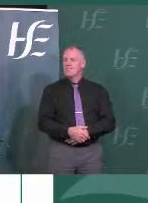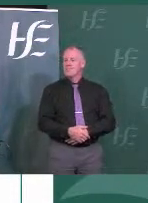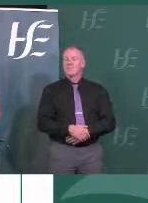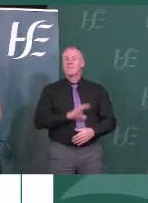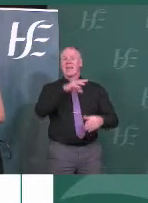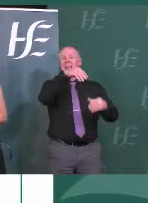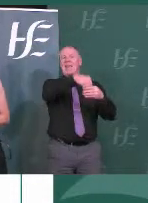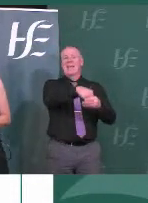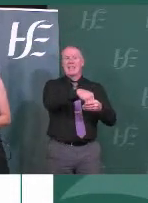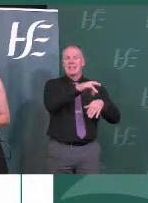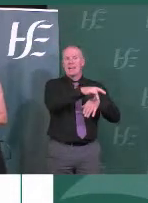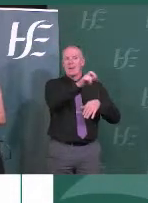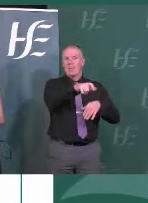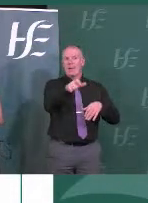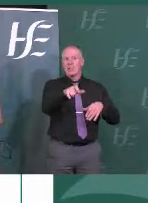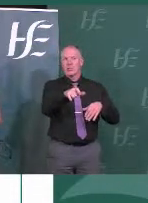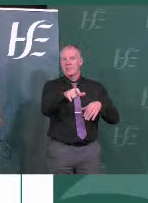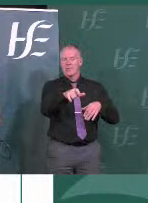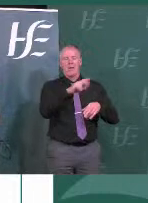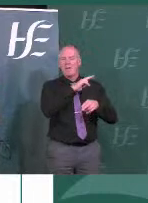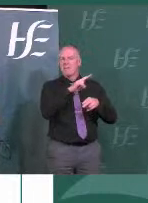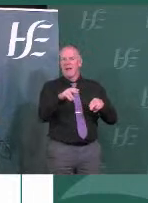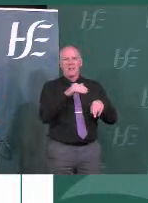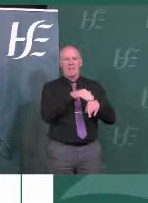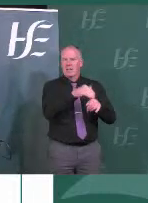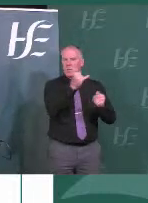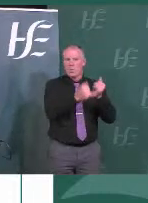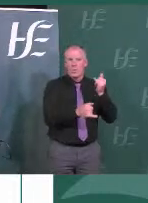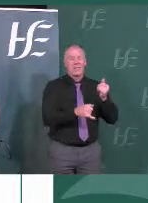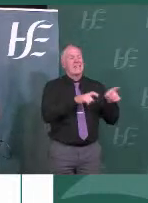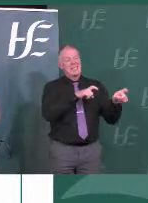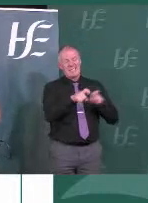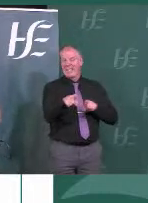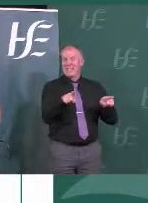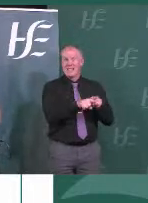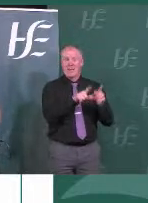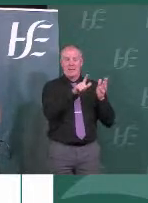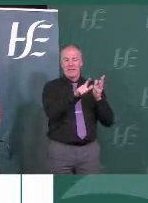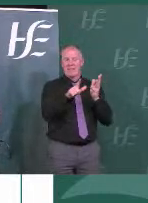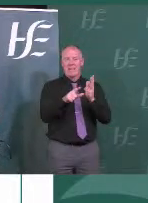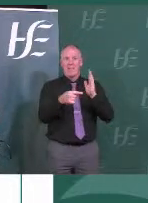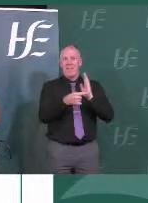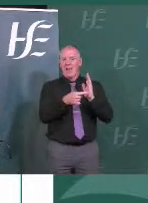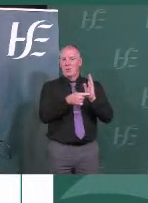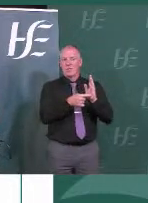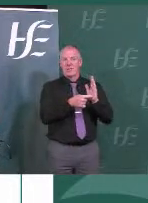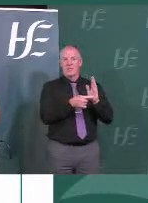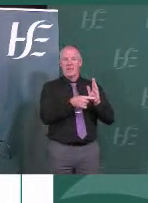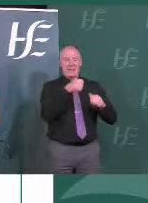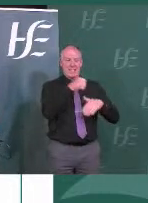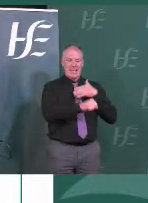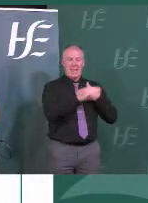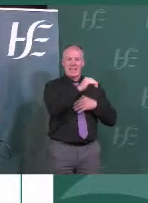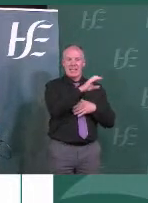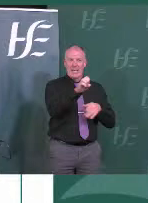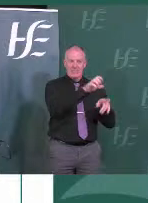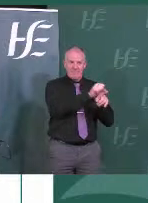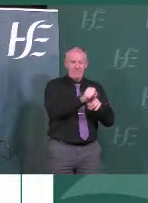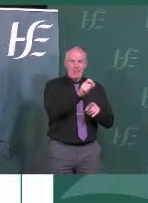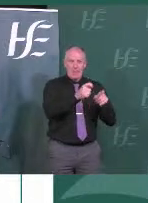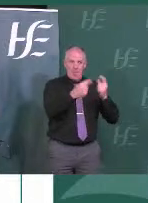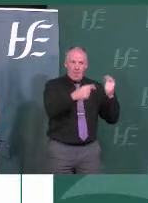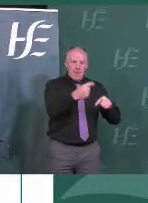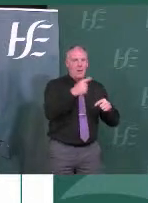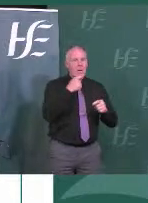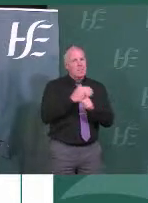day case, that hasn't been as impacted. The number is we still have 77,000 on our inpatient day case list, but we have improved